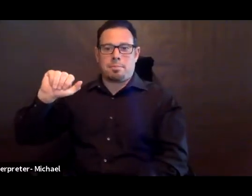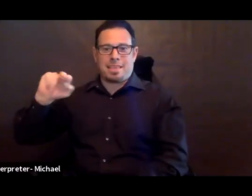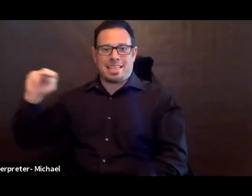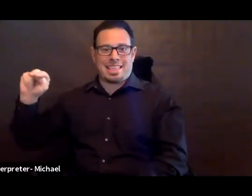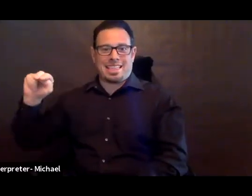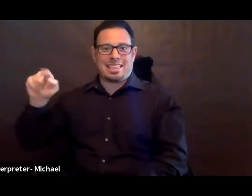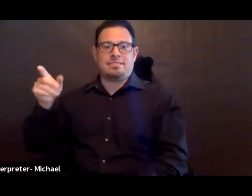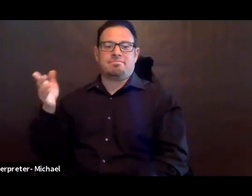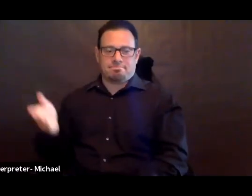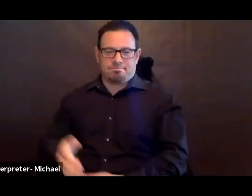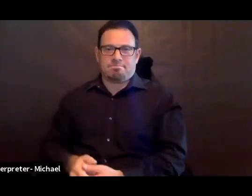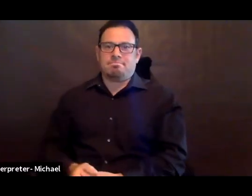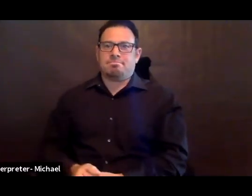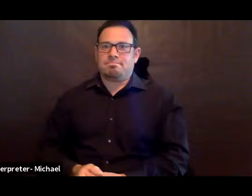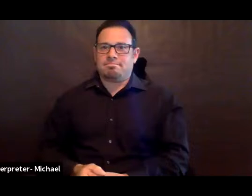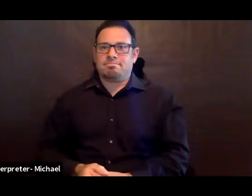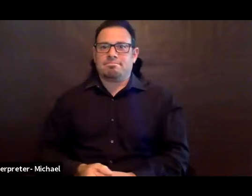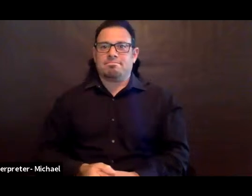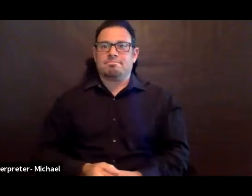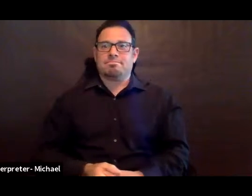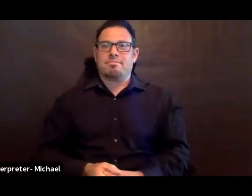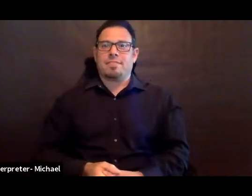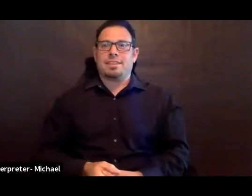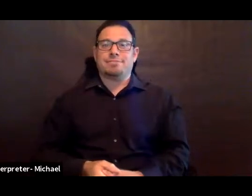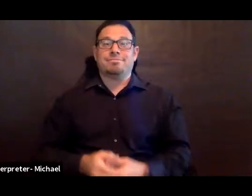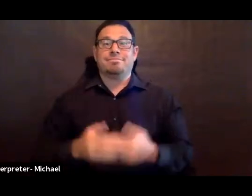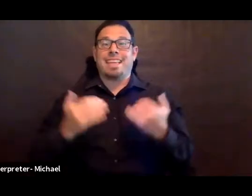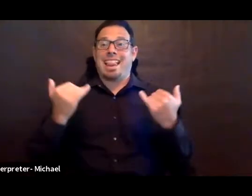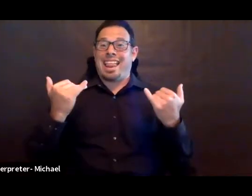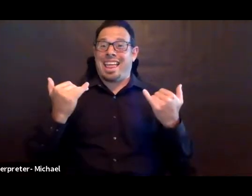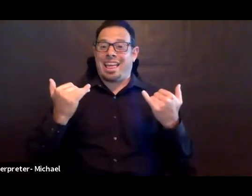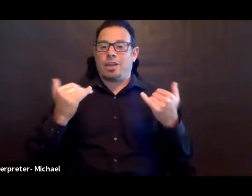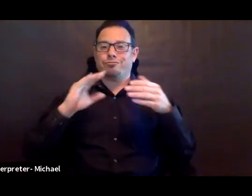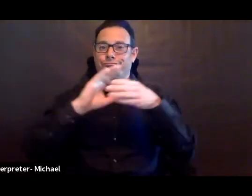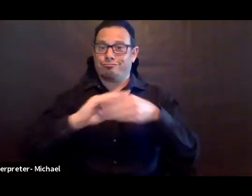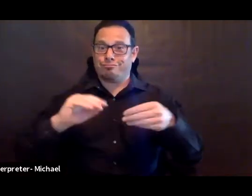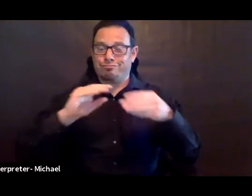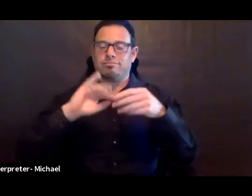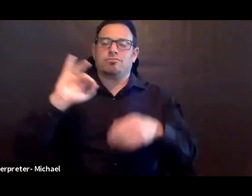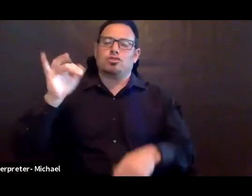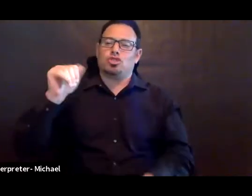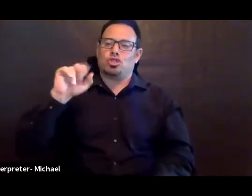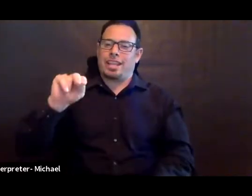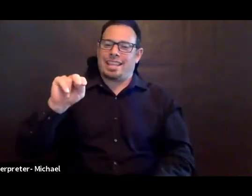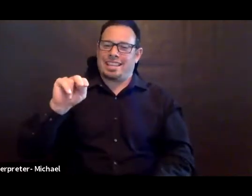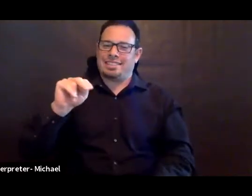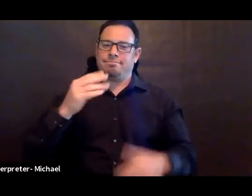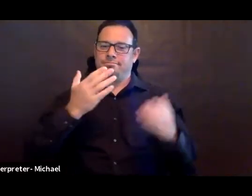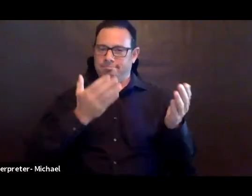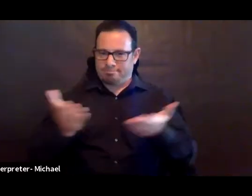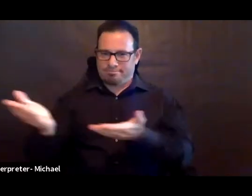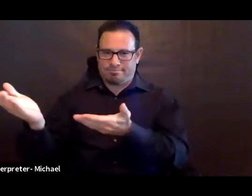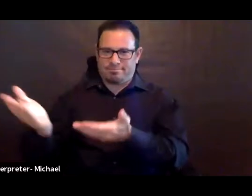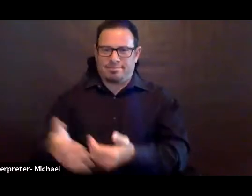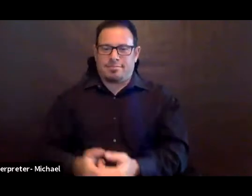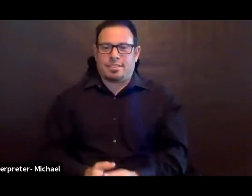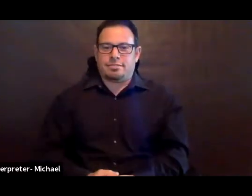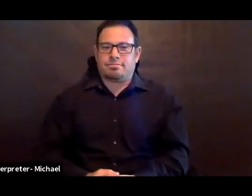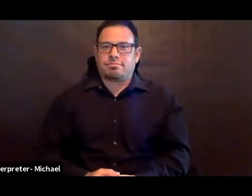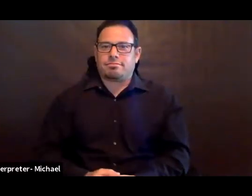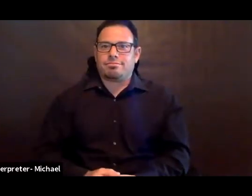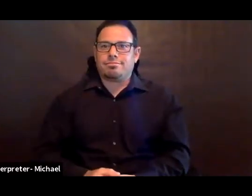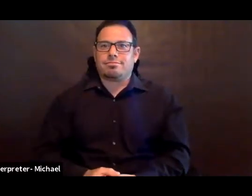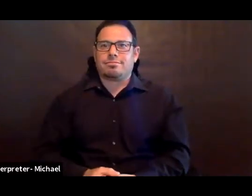it's been several weeks since we last spoke, and that there's a lot going on and a lot of questions that we hope to be able to address today.